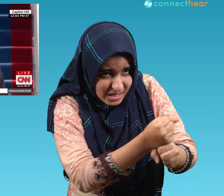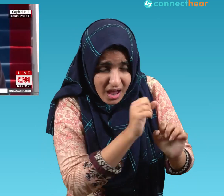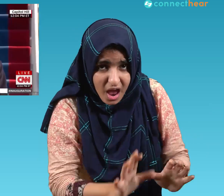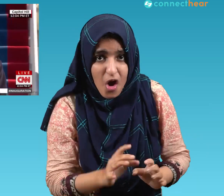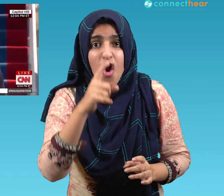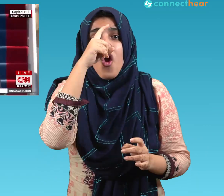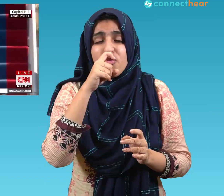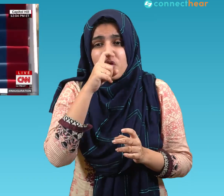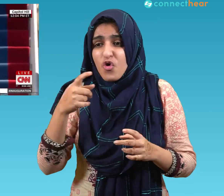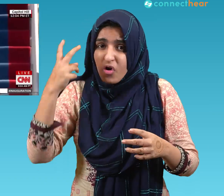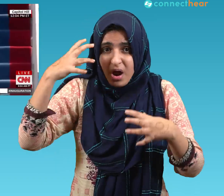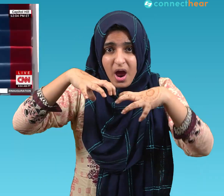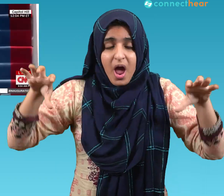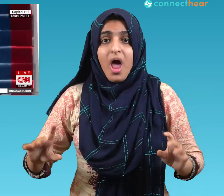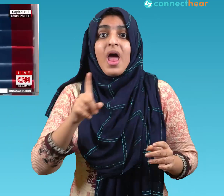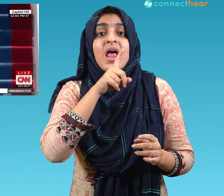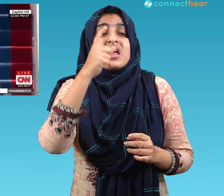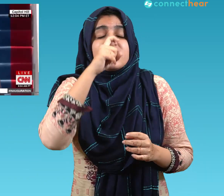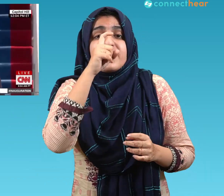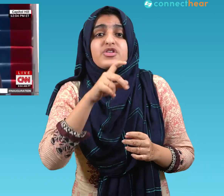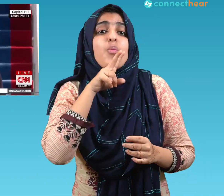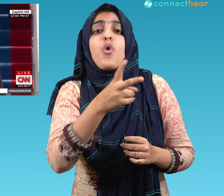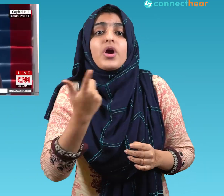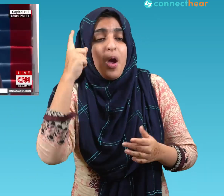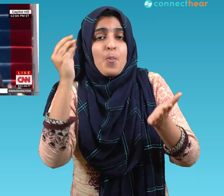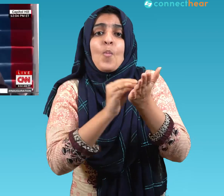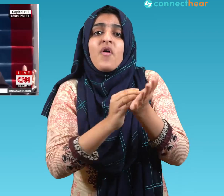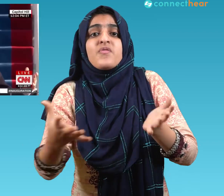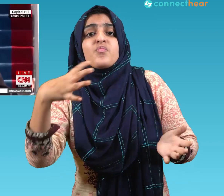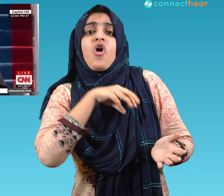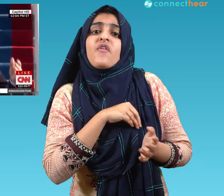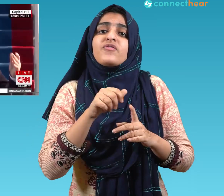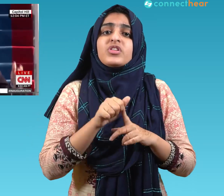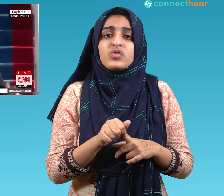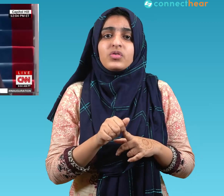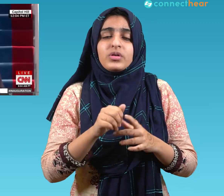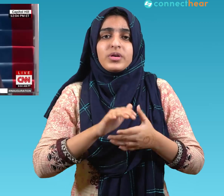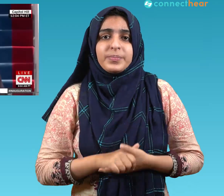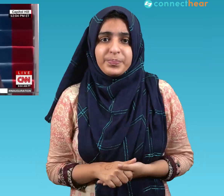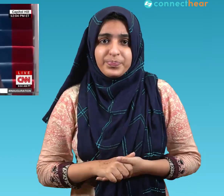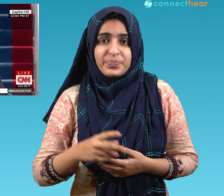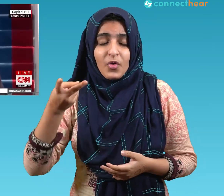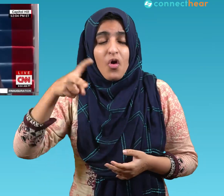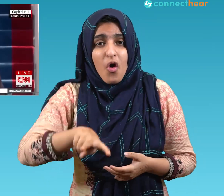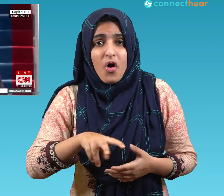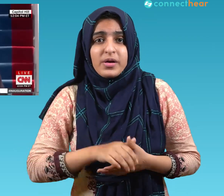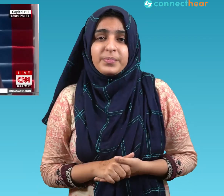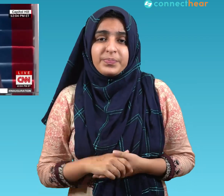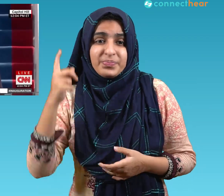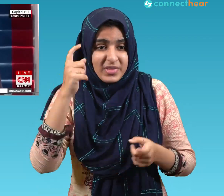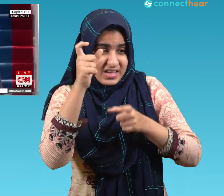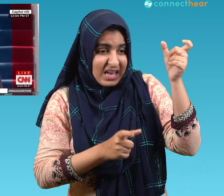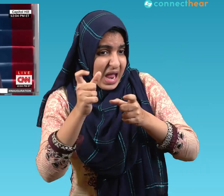Lies told for power and for profit. And each of us has a duty and a responsibility as citizens,